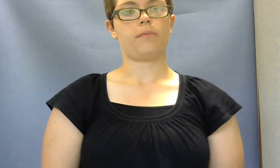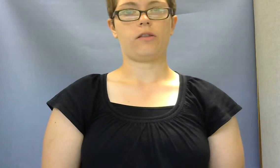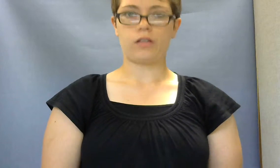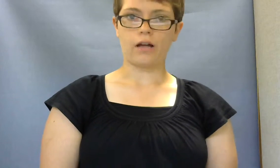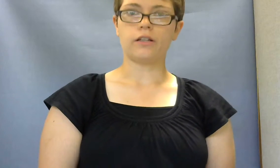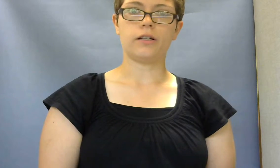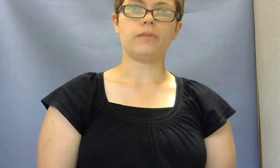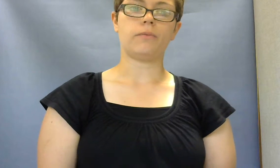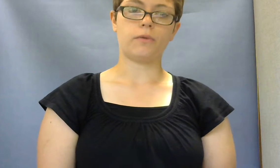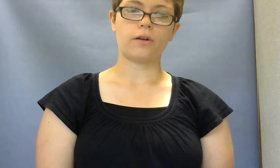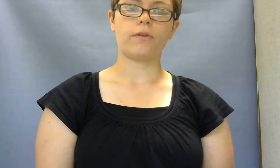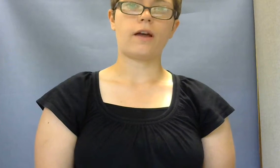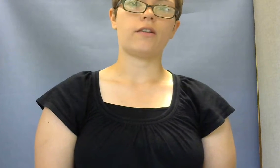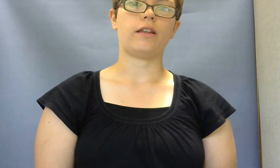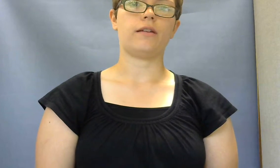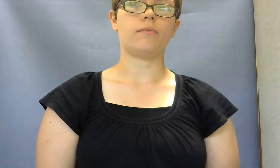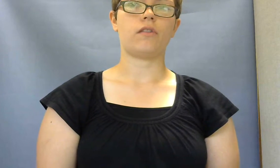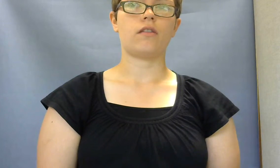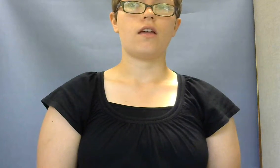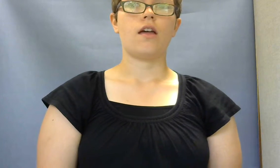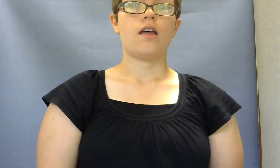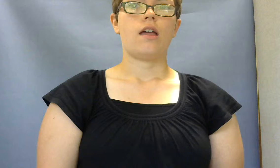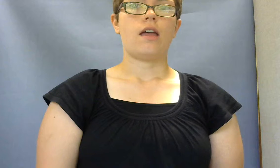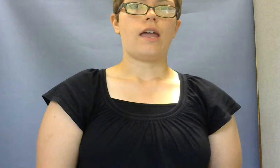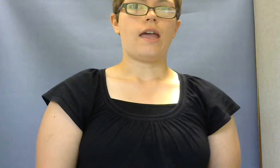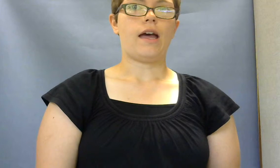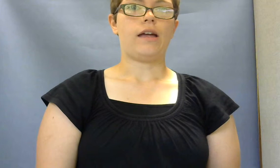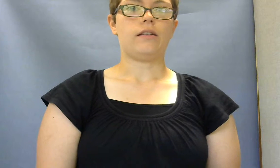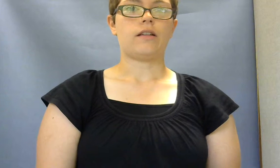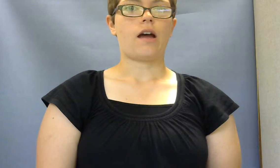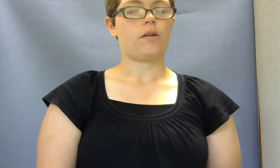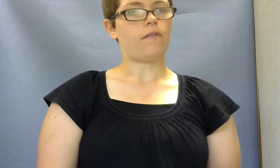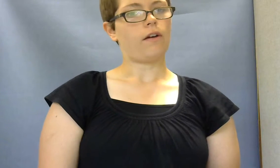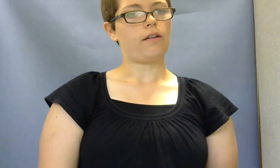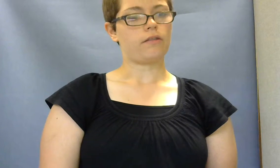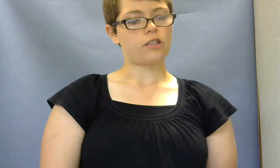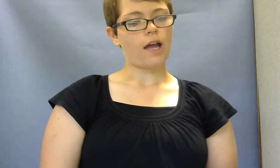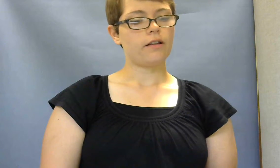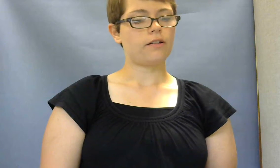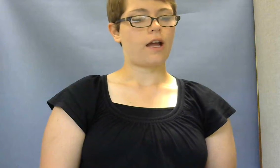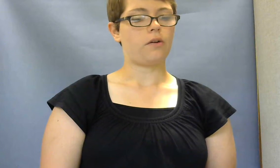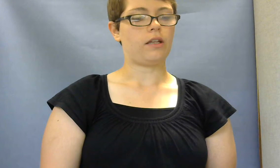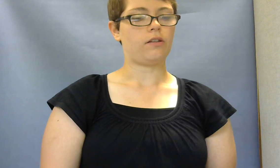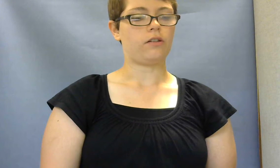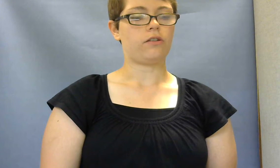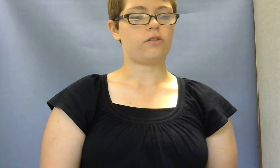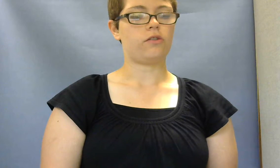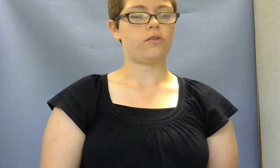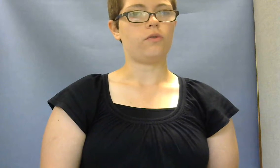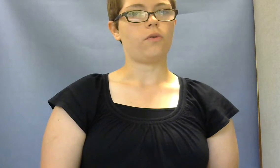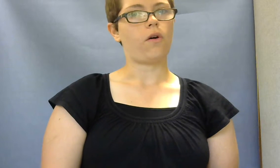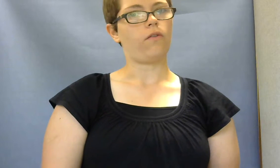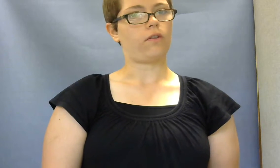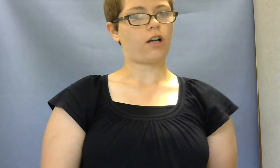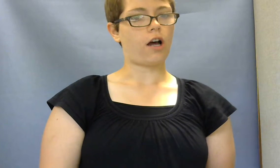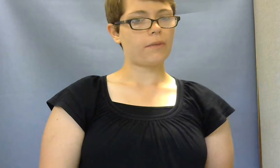his childhood, being born without limbs, and how he felt as a child and how he learned to overcome